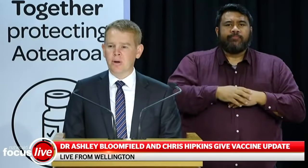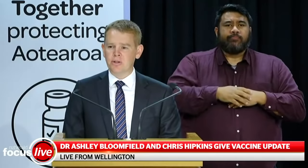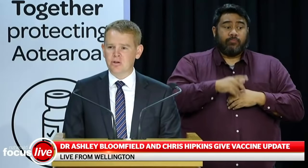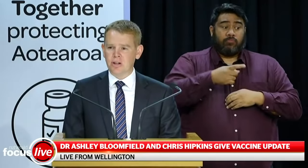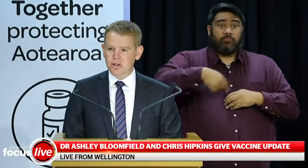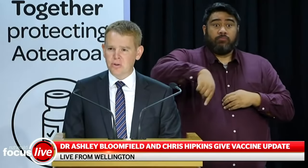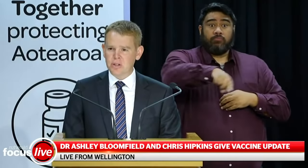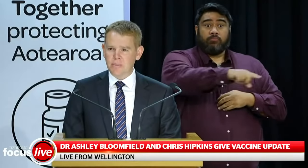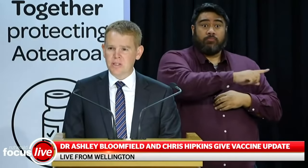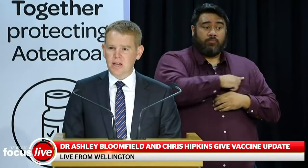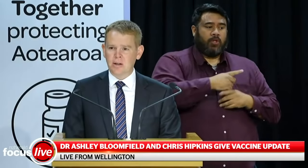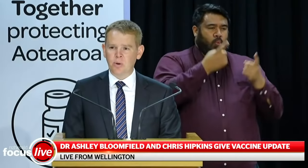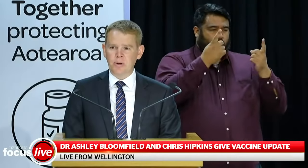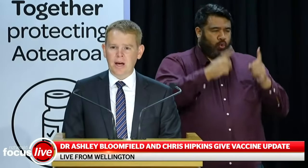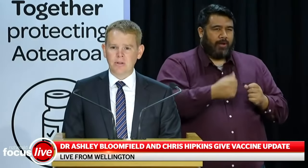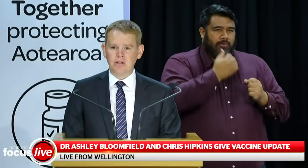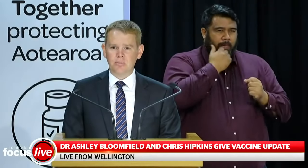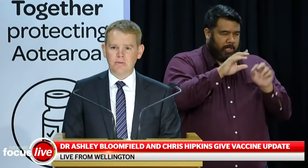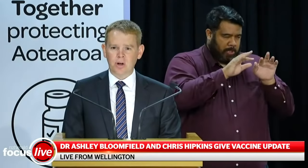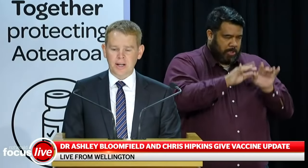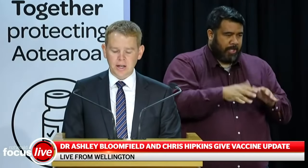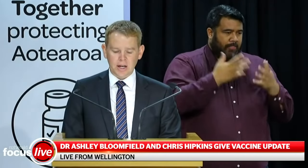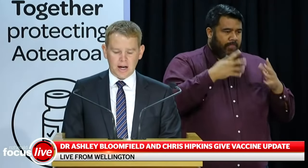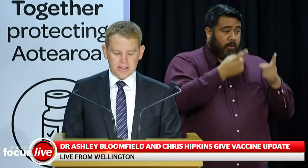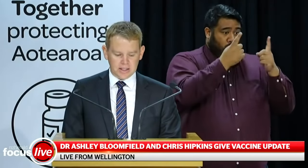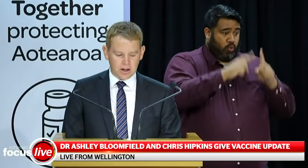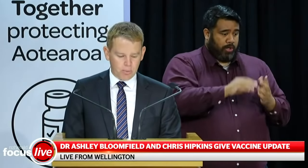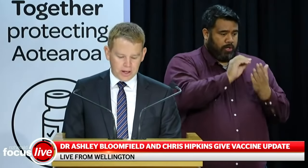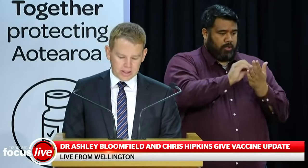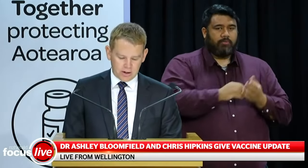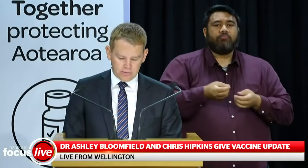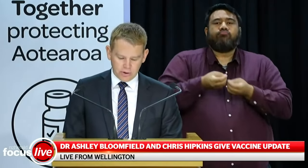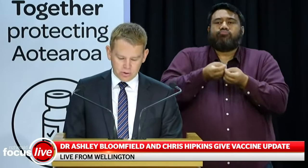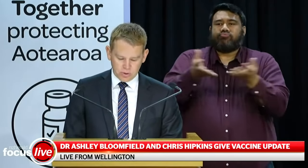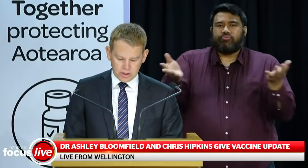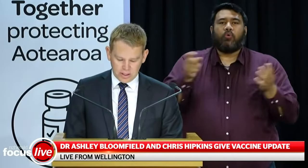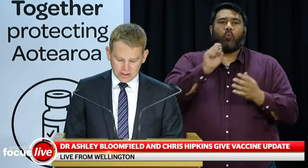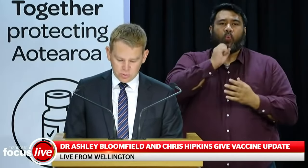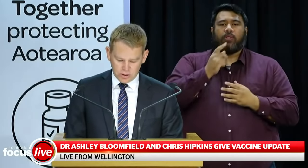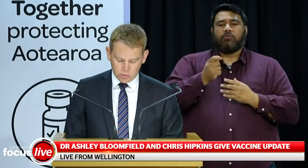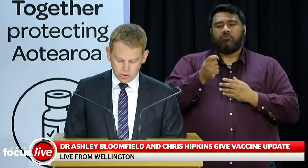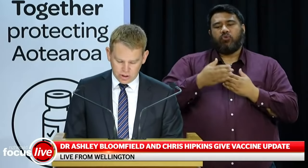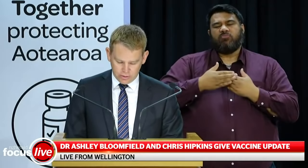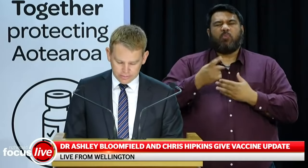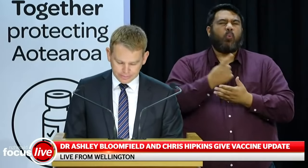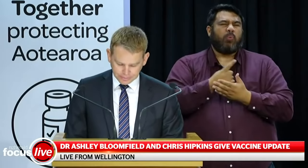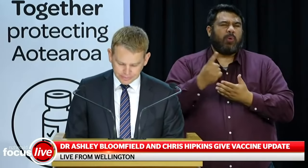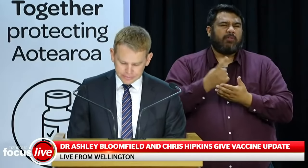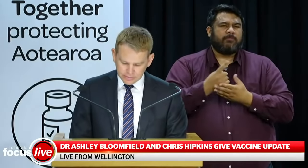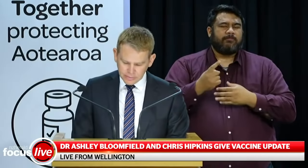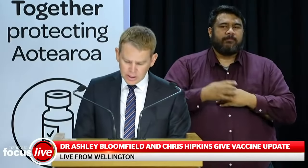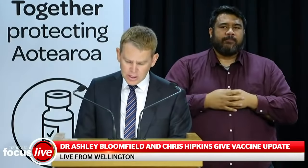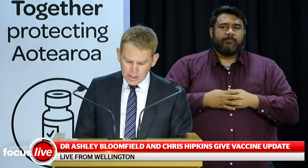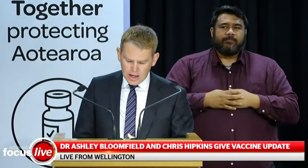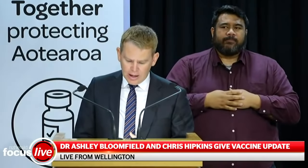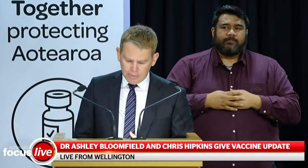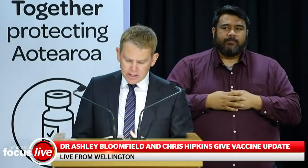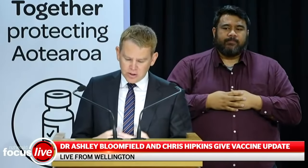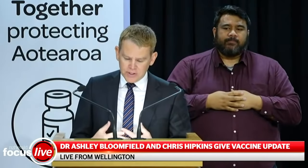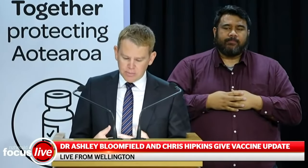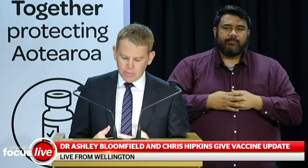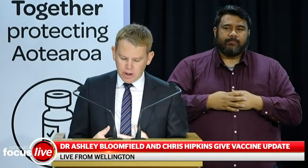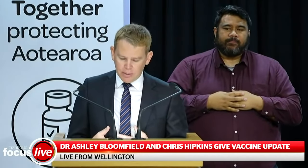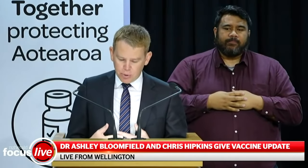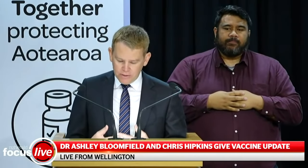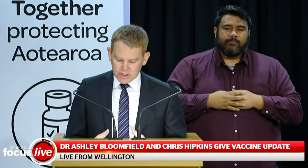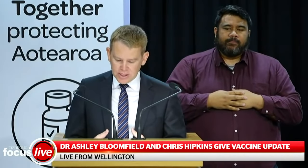going on at the moment to crunch those numbers down, and we'll be aiming to provide a detailed breakdown of those within the next week or so. As